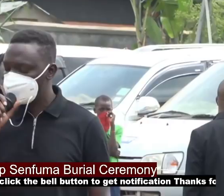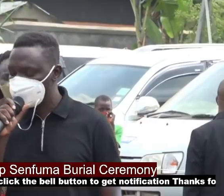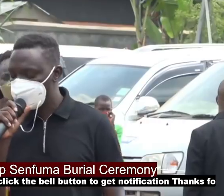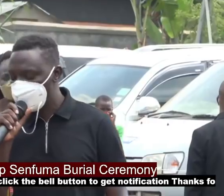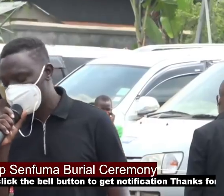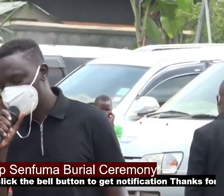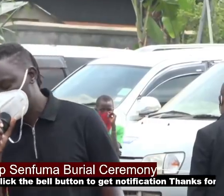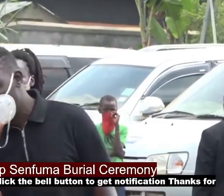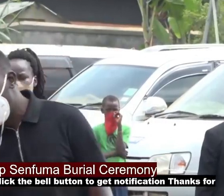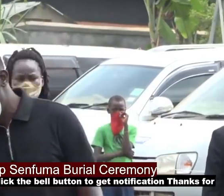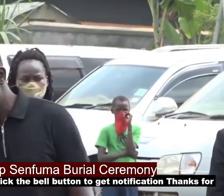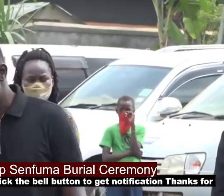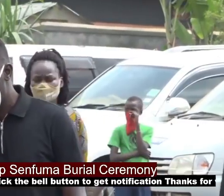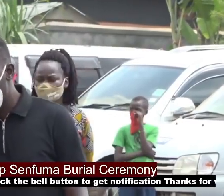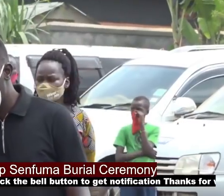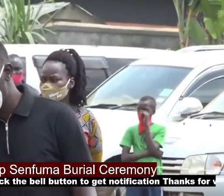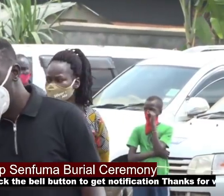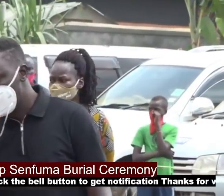gunaziza